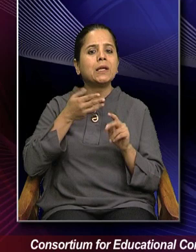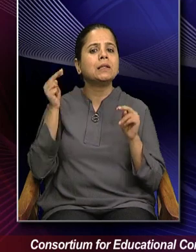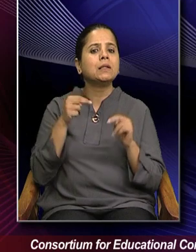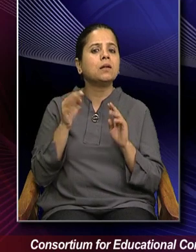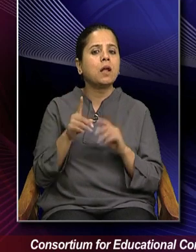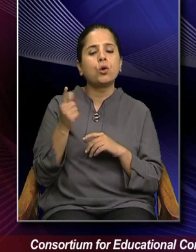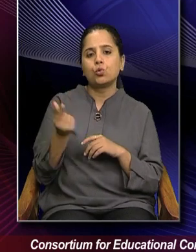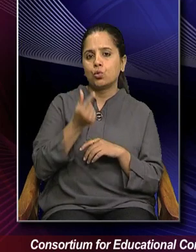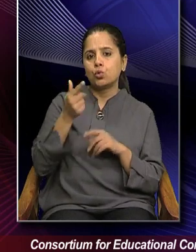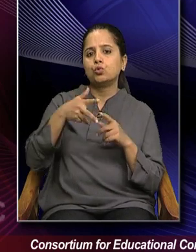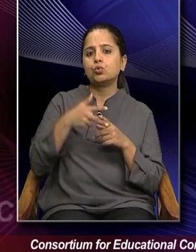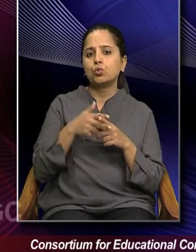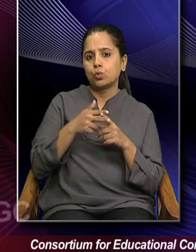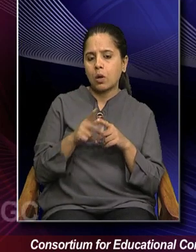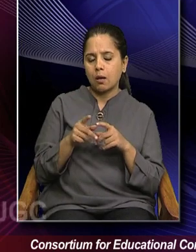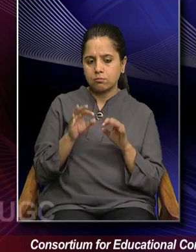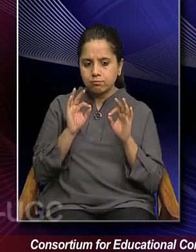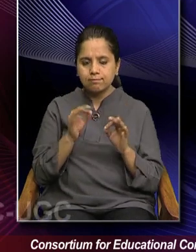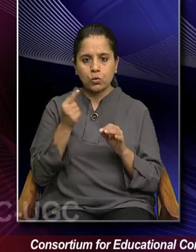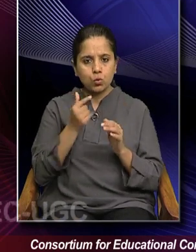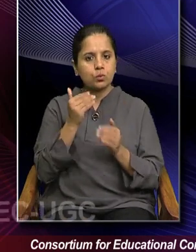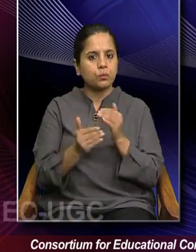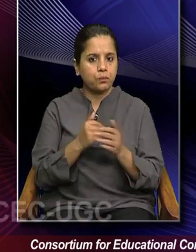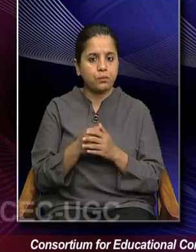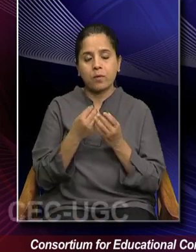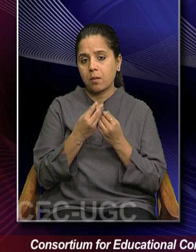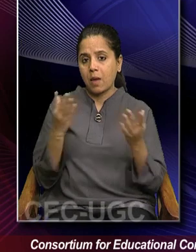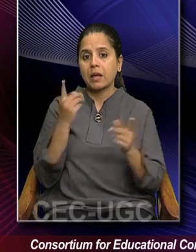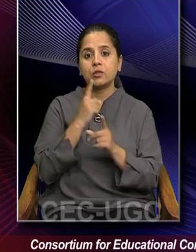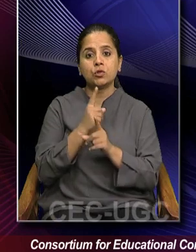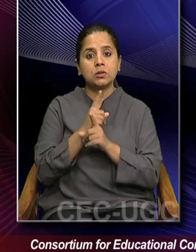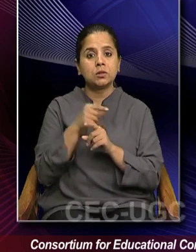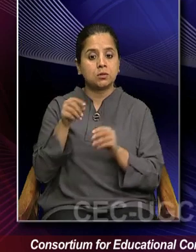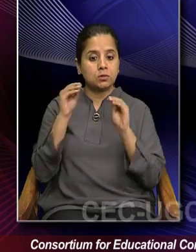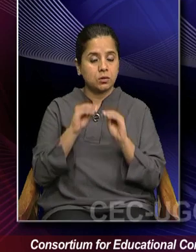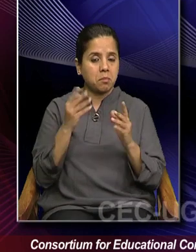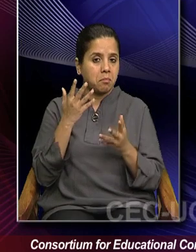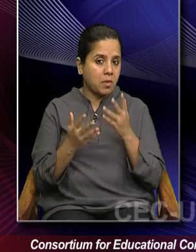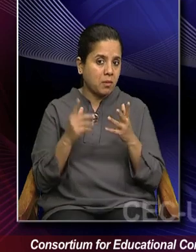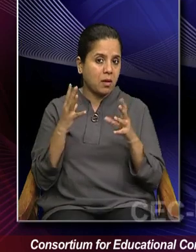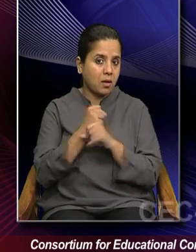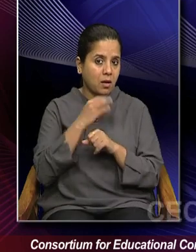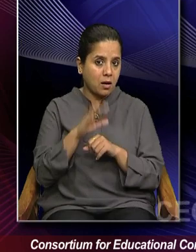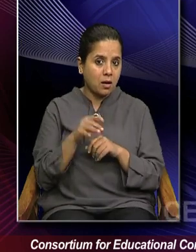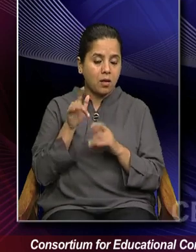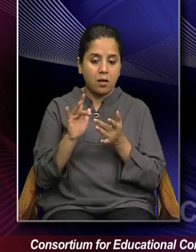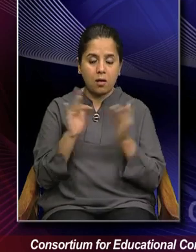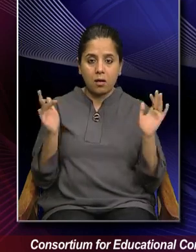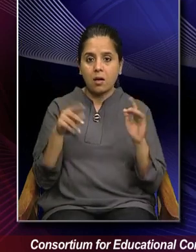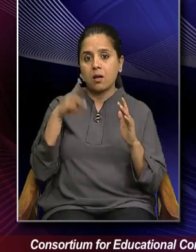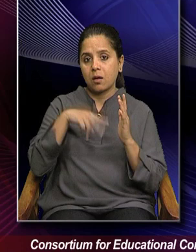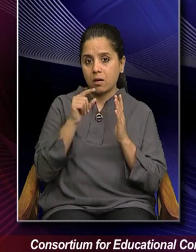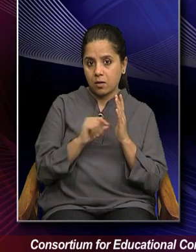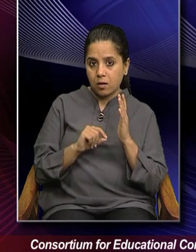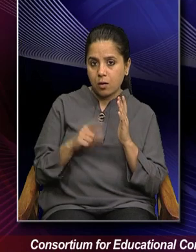to use the tools effectively. Many educators may lack the digital literacy or